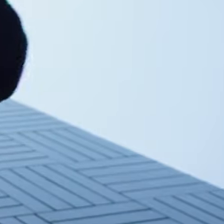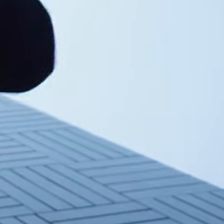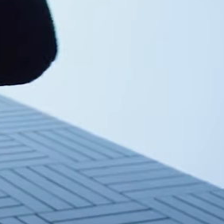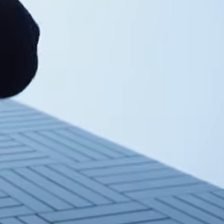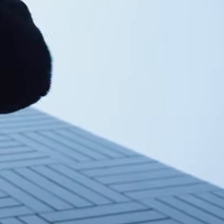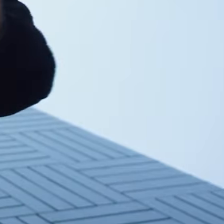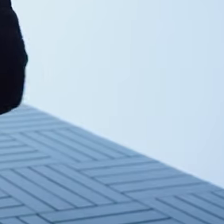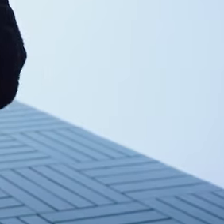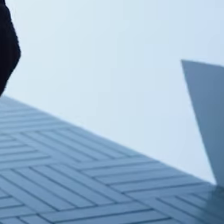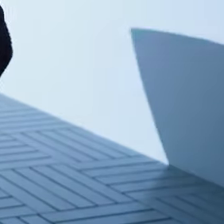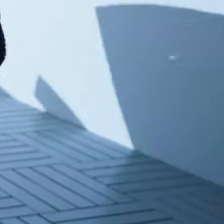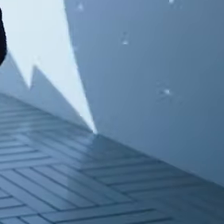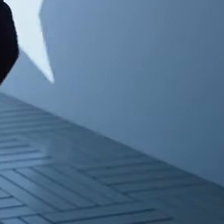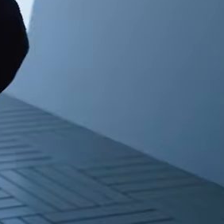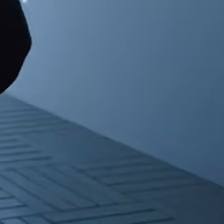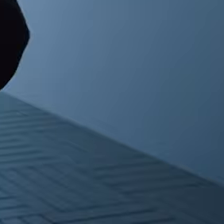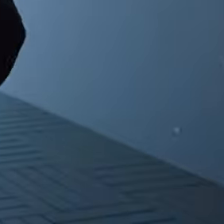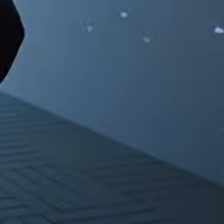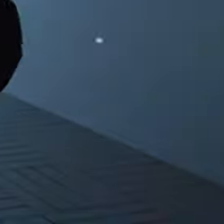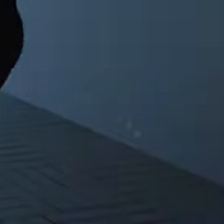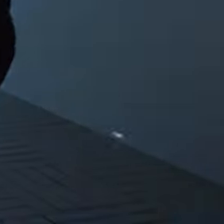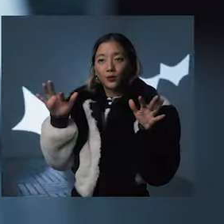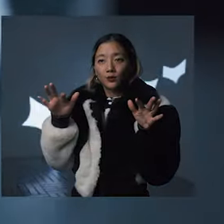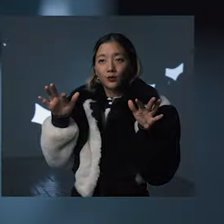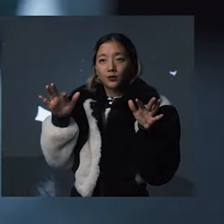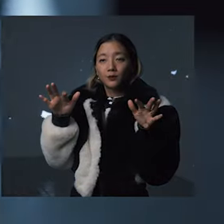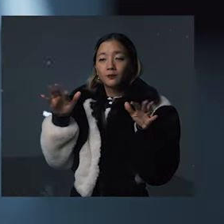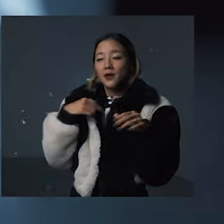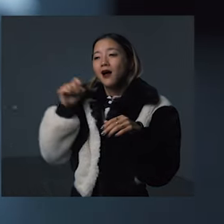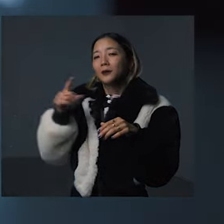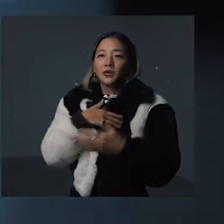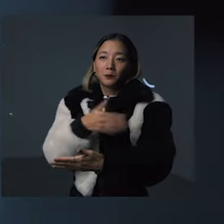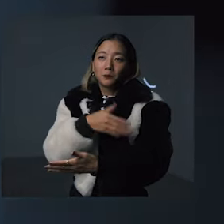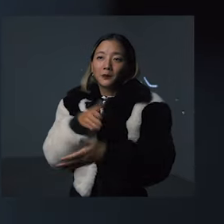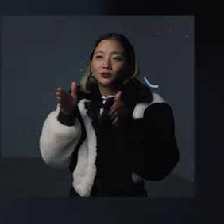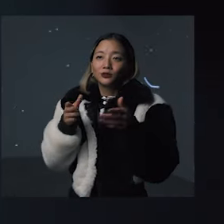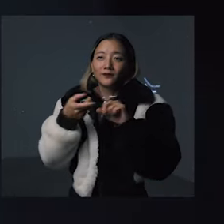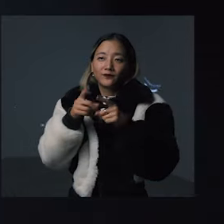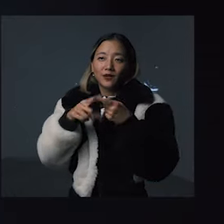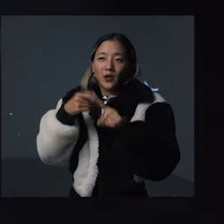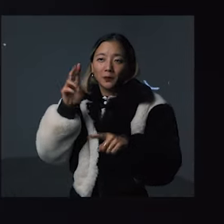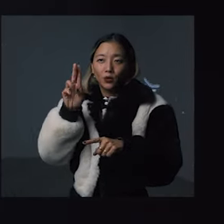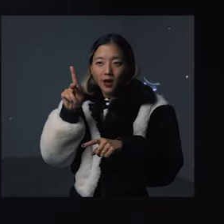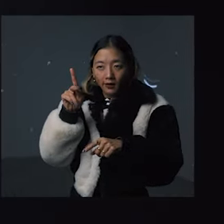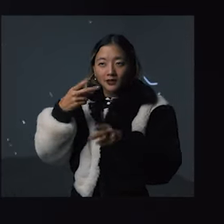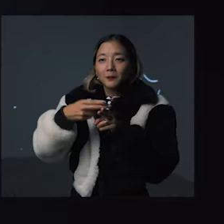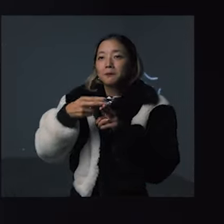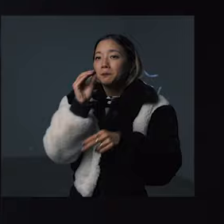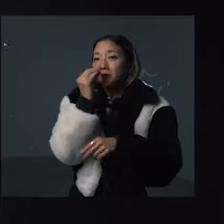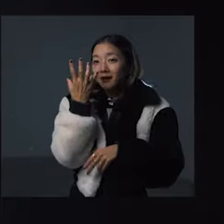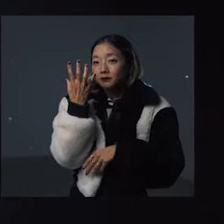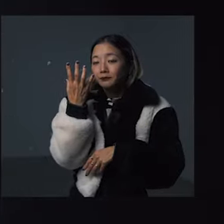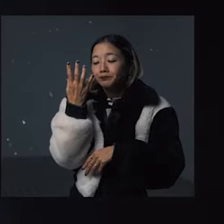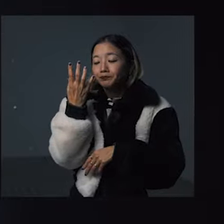Once that process was finished, we added sound. And I asked my musician friend from the UK, whose name is Matt Carmel,